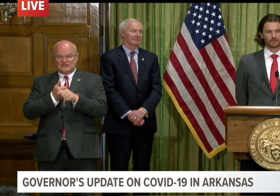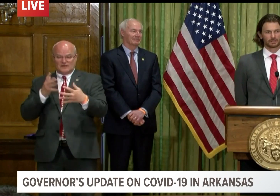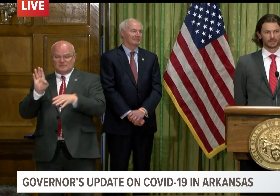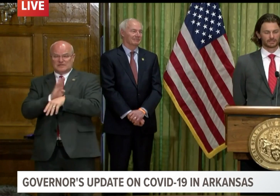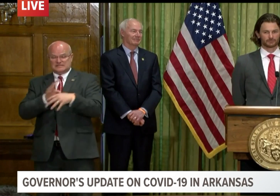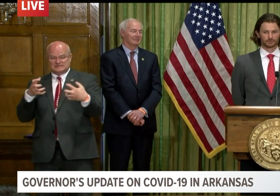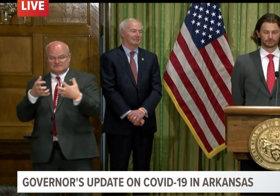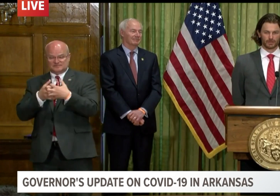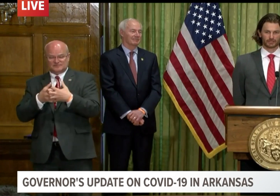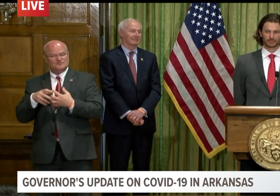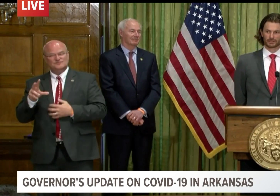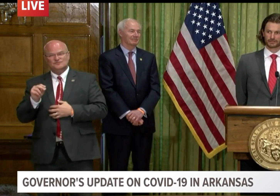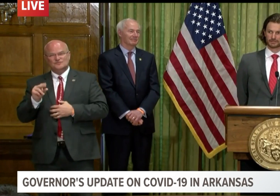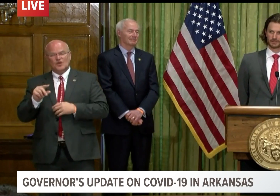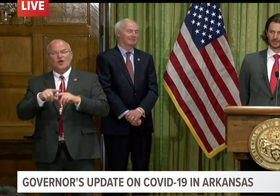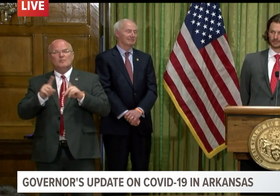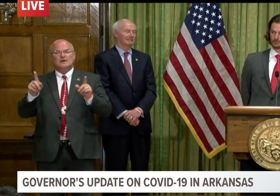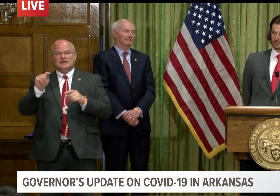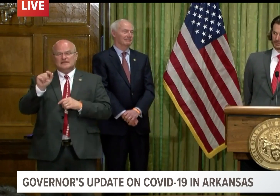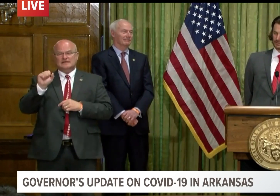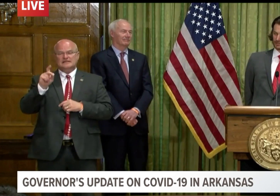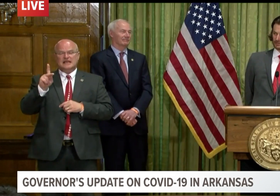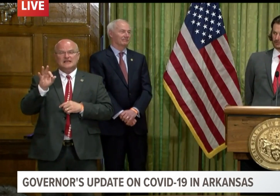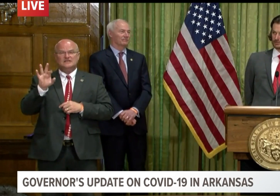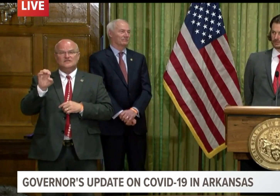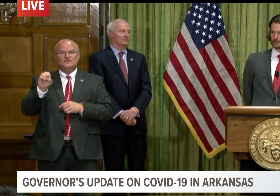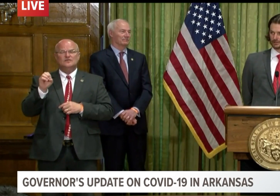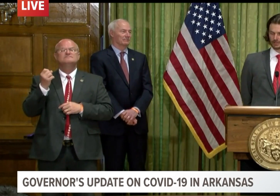guidelines. The task force recognizes that the